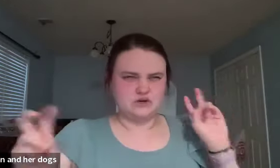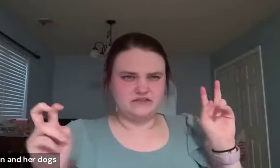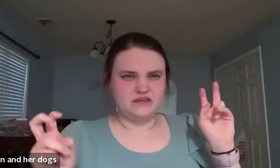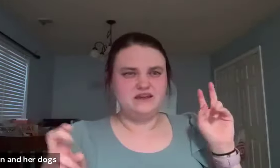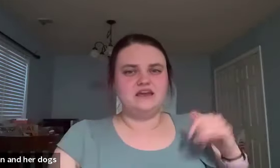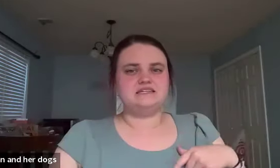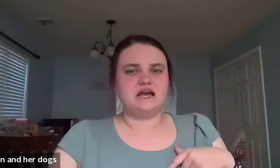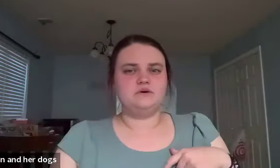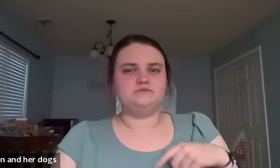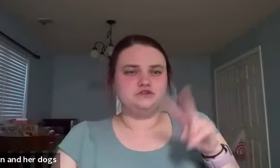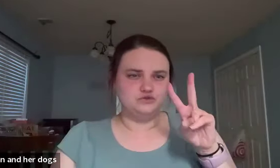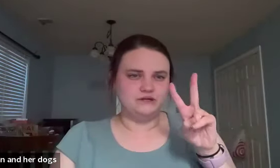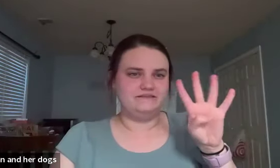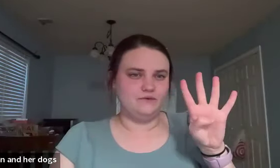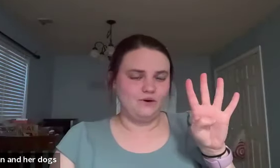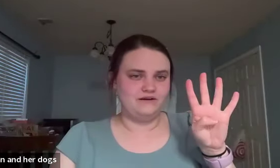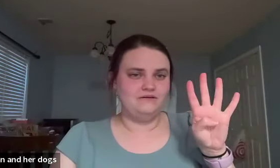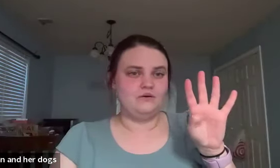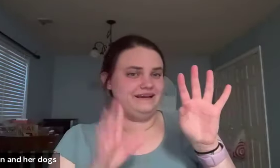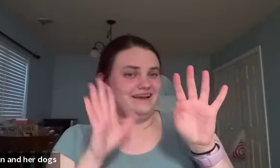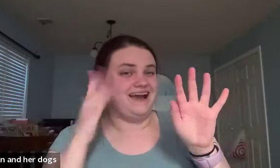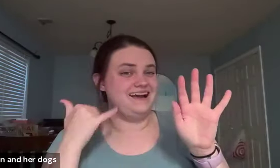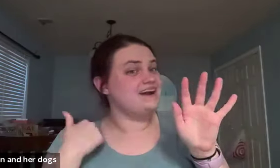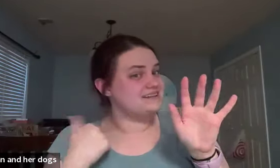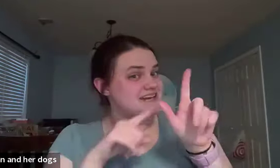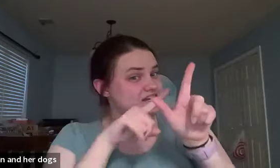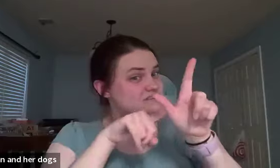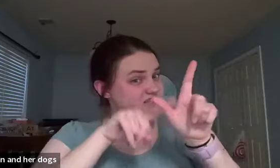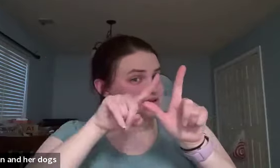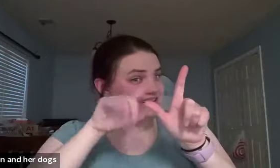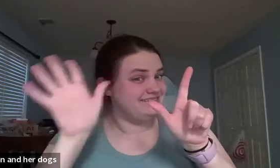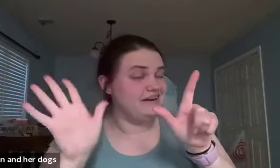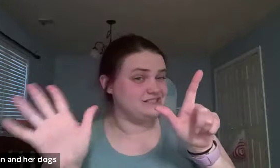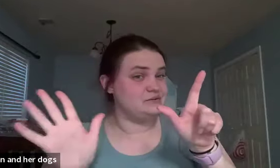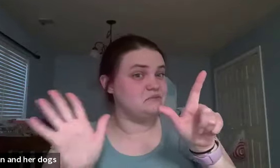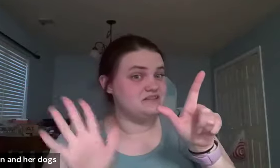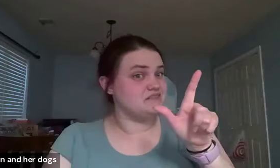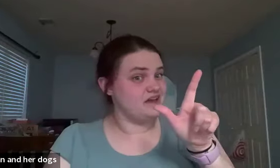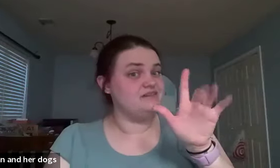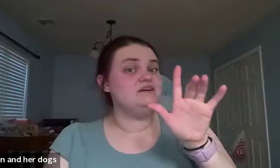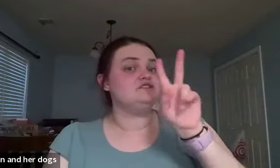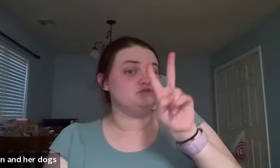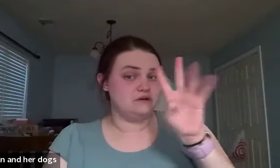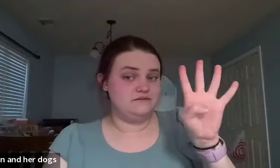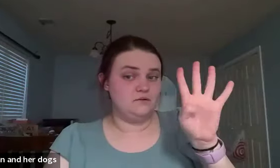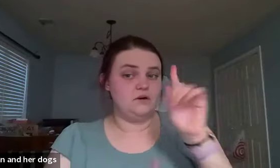sort of thing, is I would do 24 or like I said, I do this 20. I'm guilty of that. So